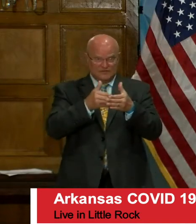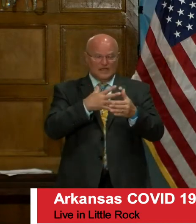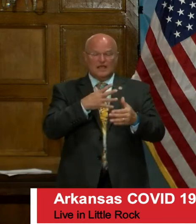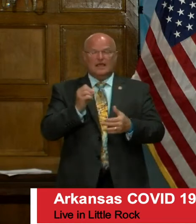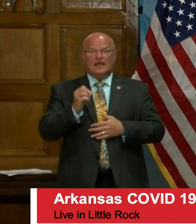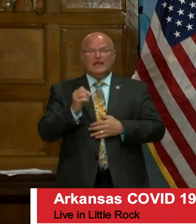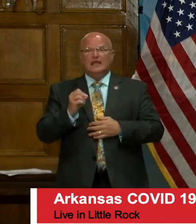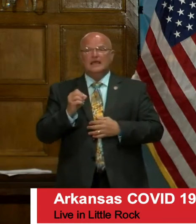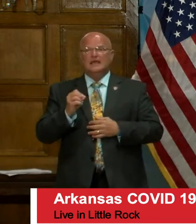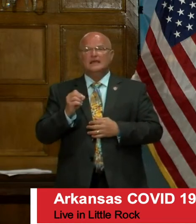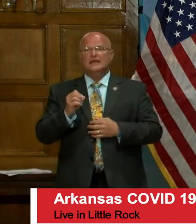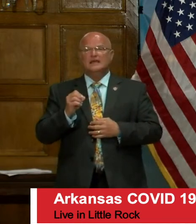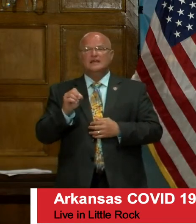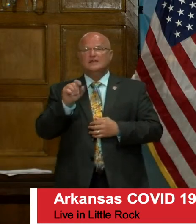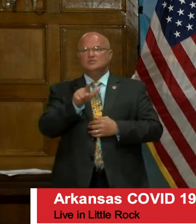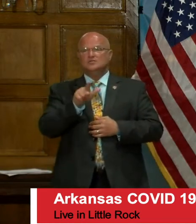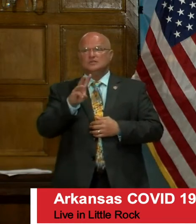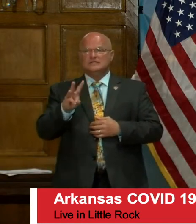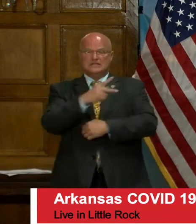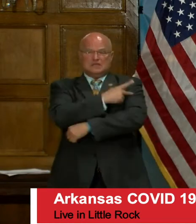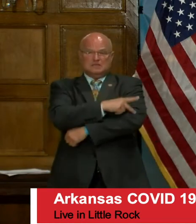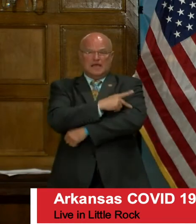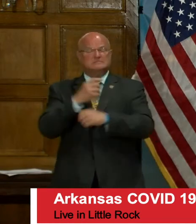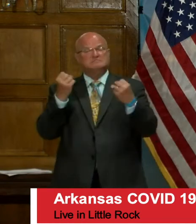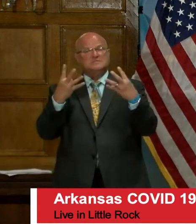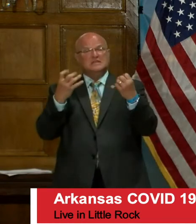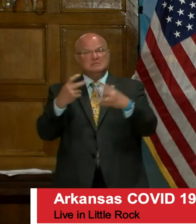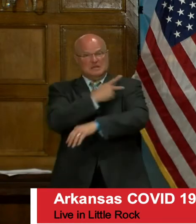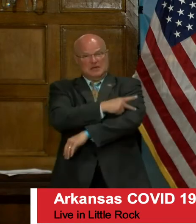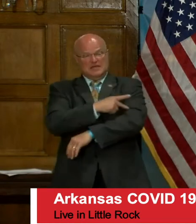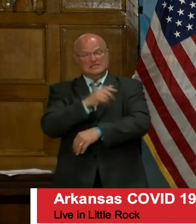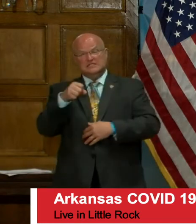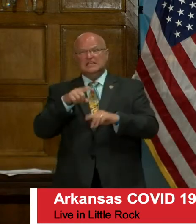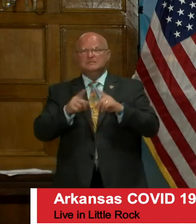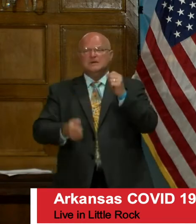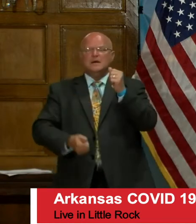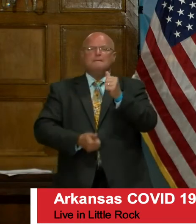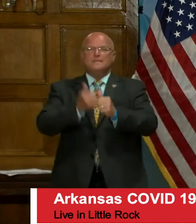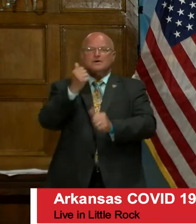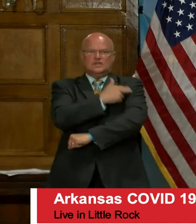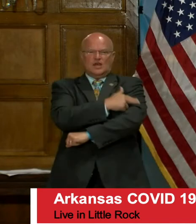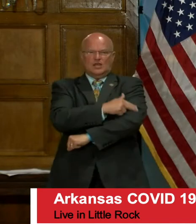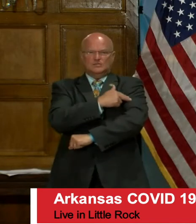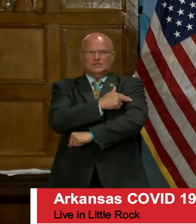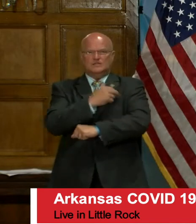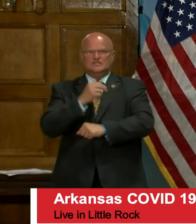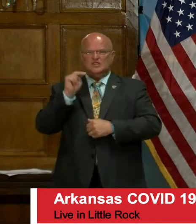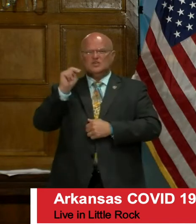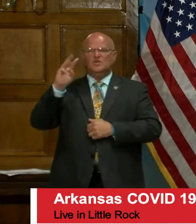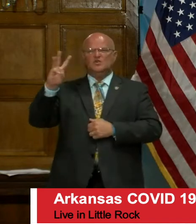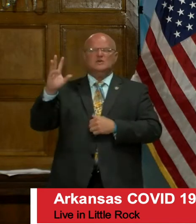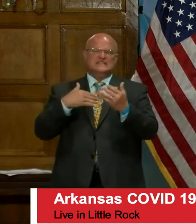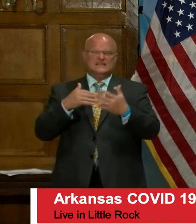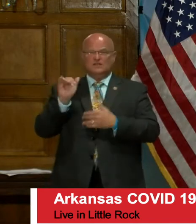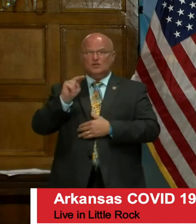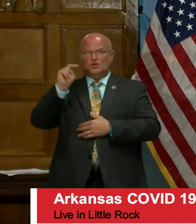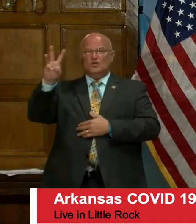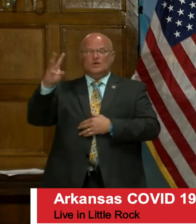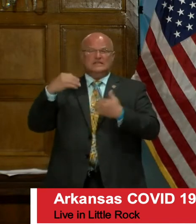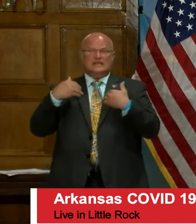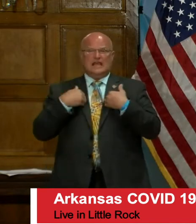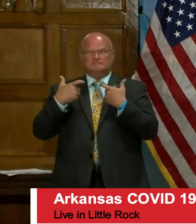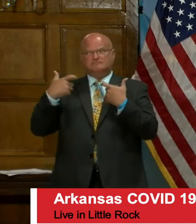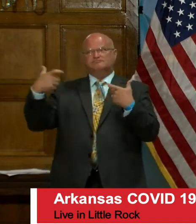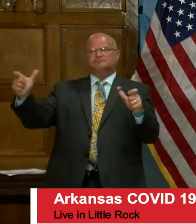mean, 26 patients is a lot of patients, but most of the hospitals, even in the Northwest,